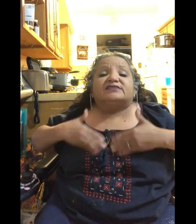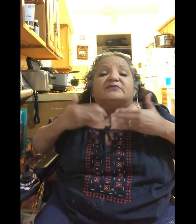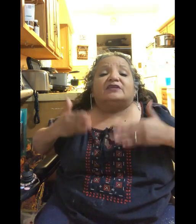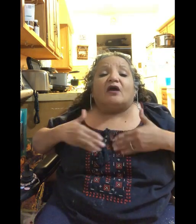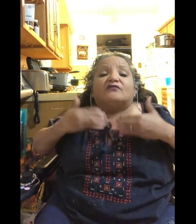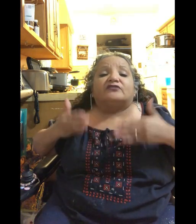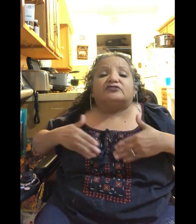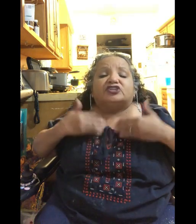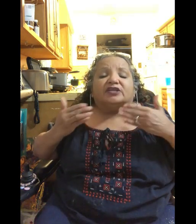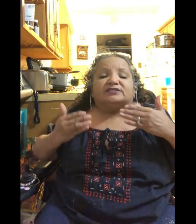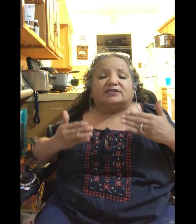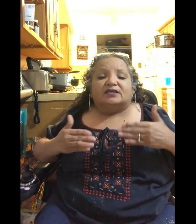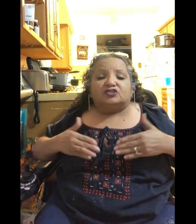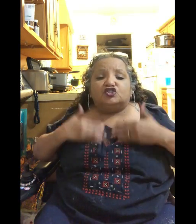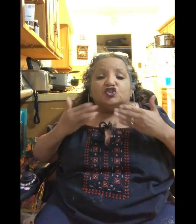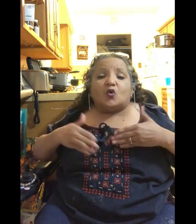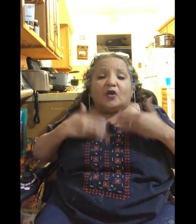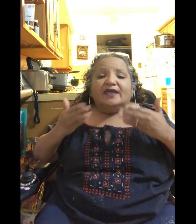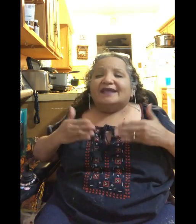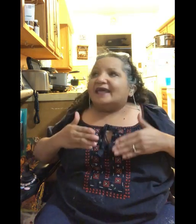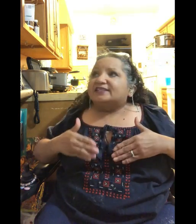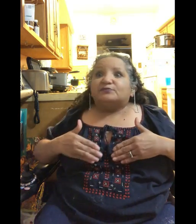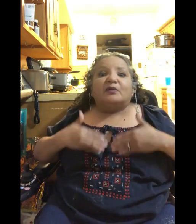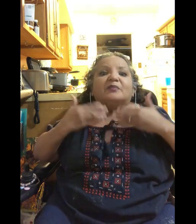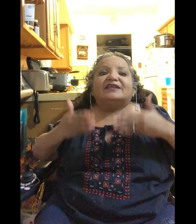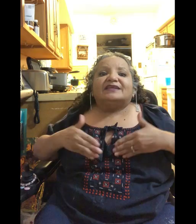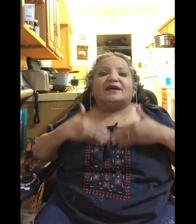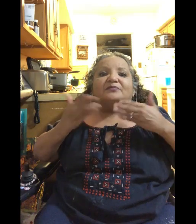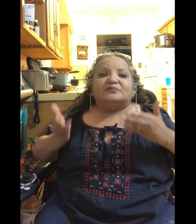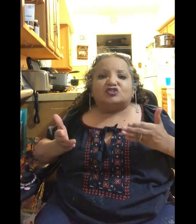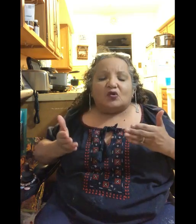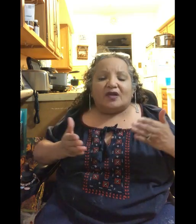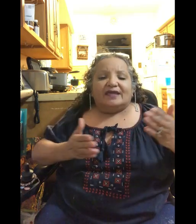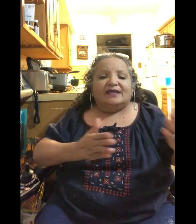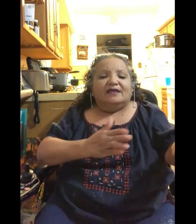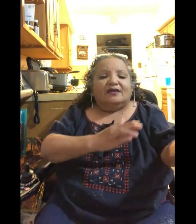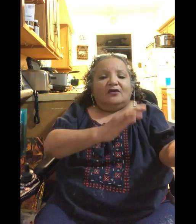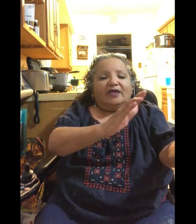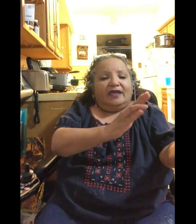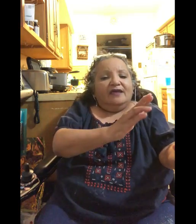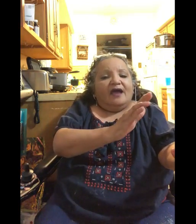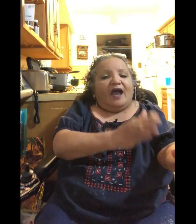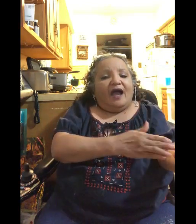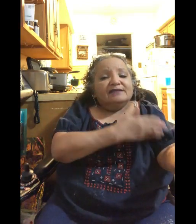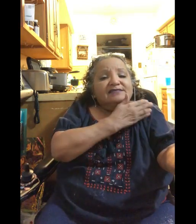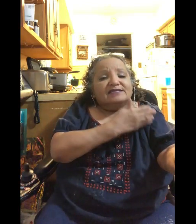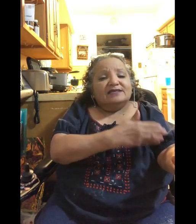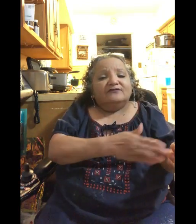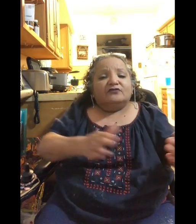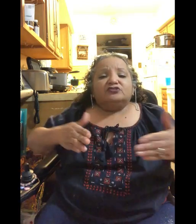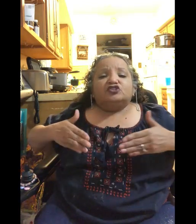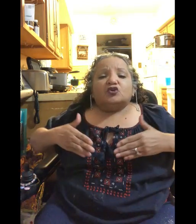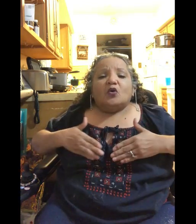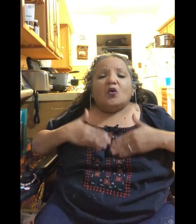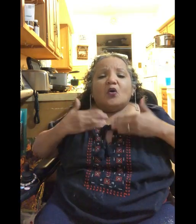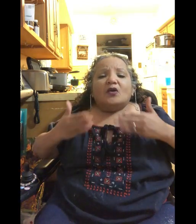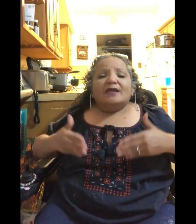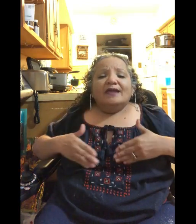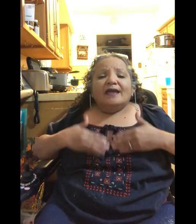something off of your chest. Joy, like it's bubbling up, joy. Okay, I sing for joy